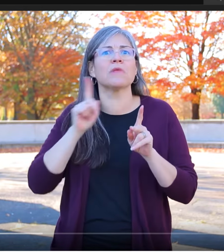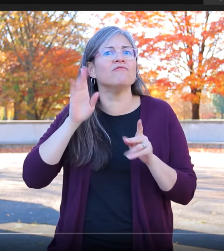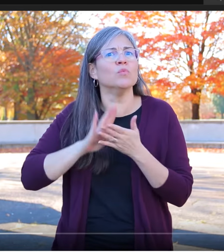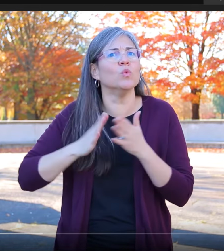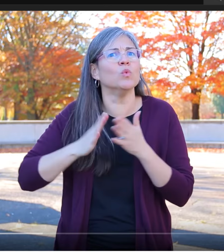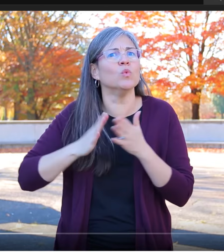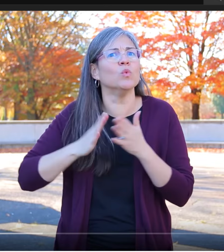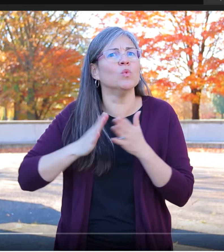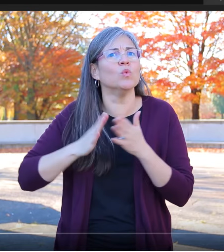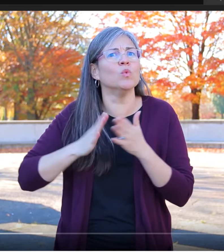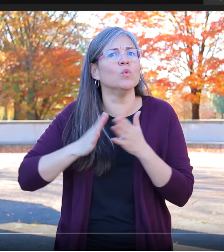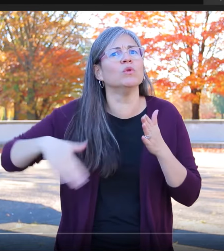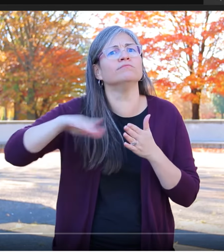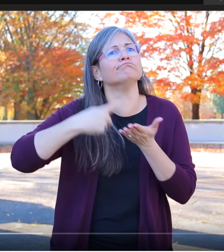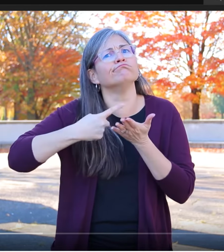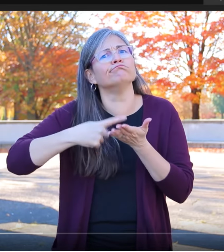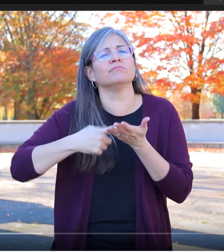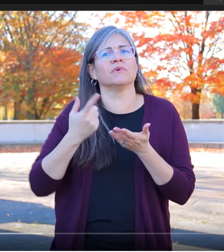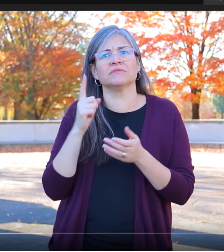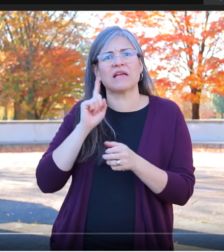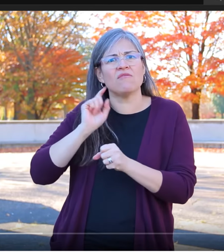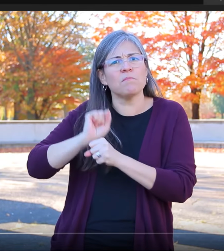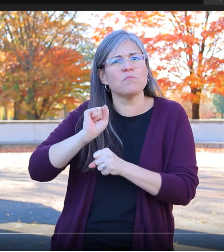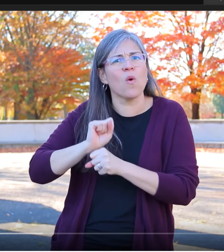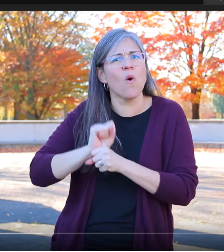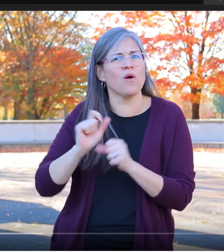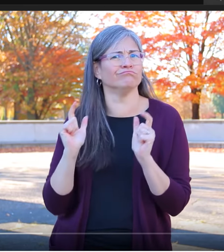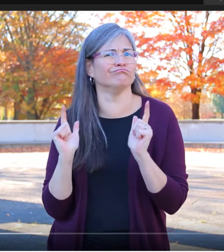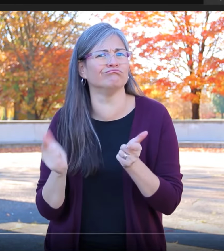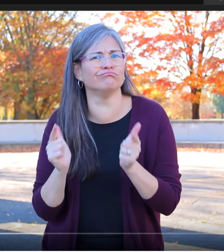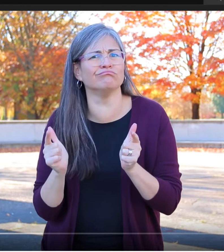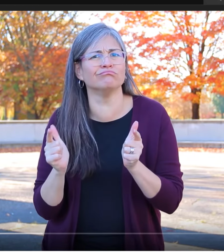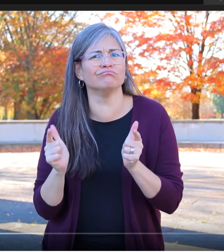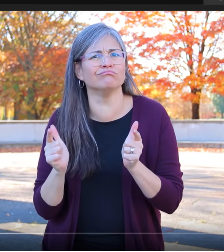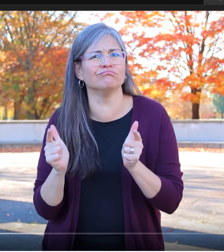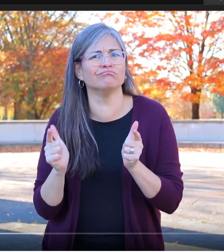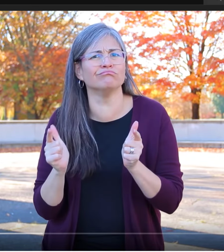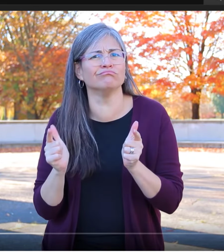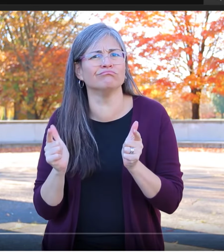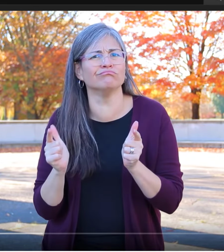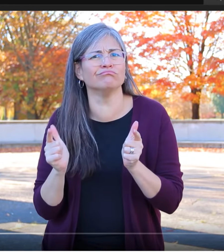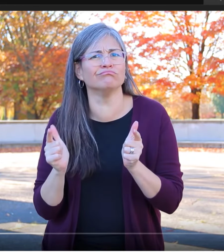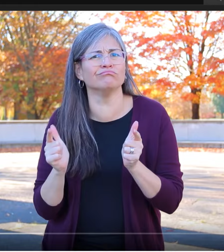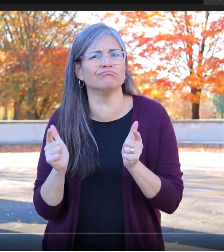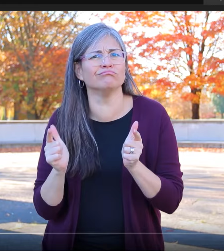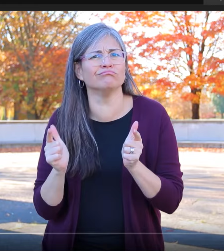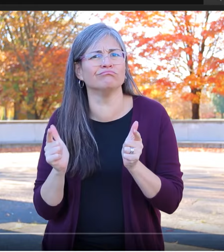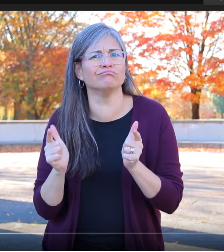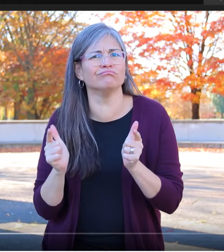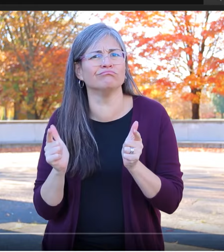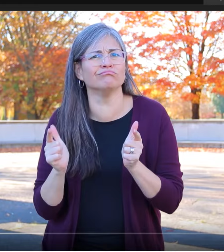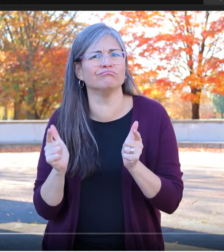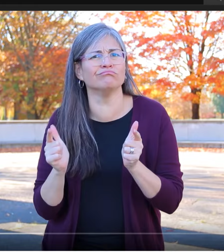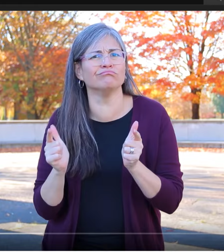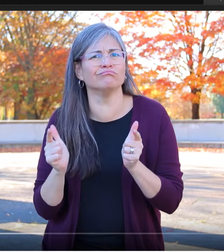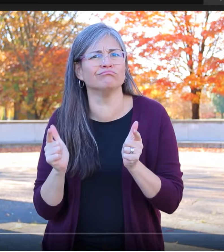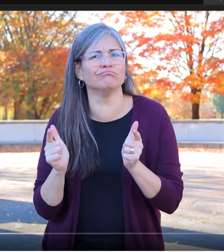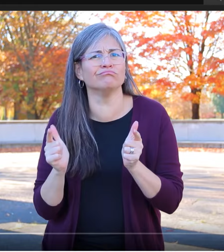this. People, deaf community, discuss deaf employment, and then she signs this sign. This is a more regional sign, and it actually has quite